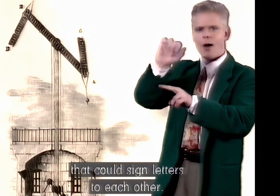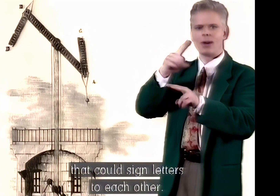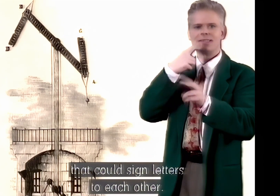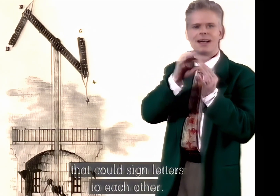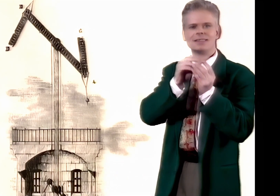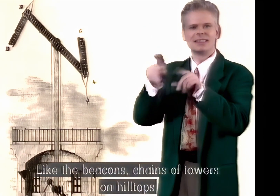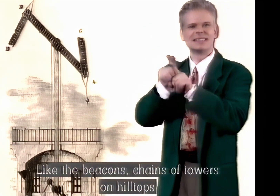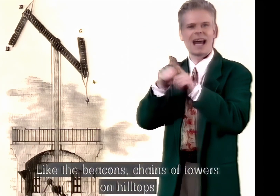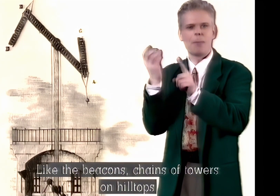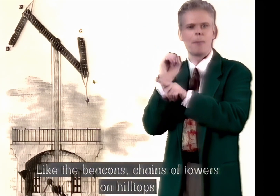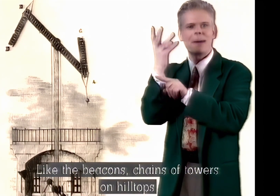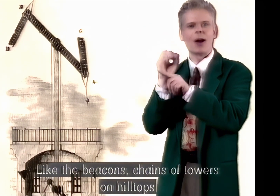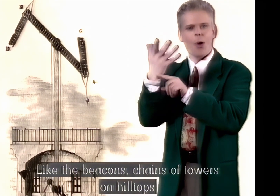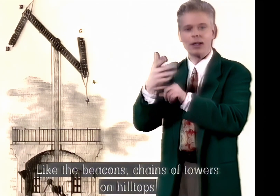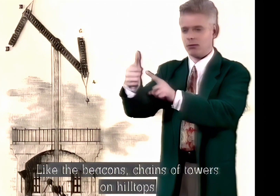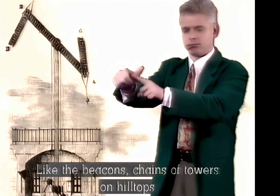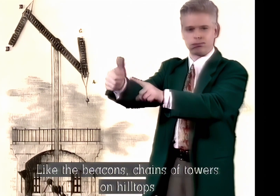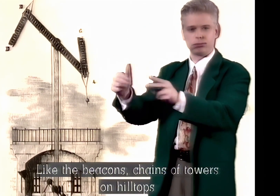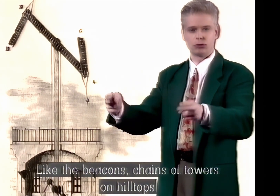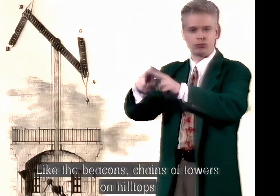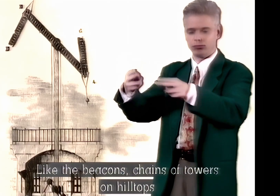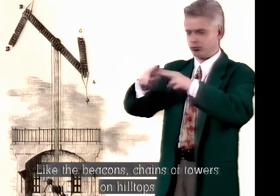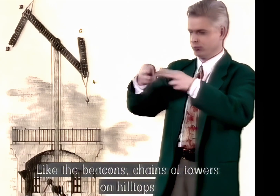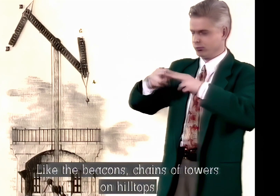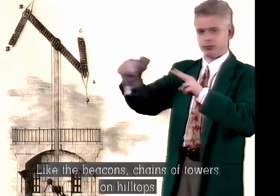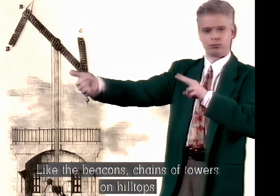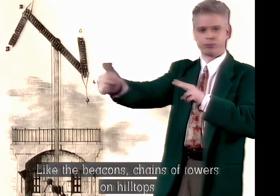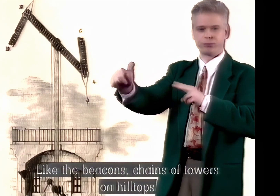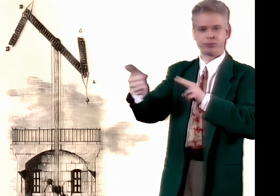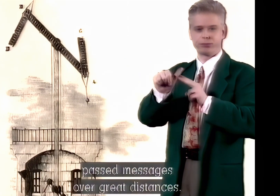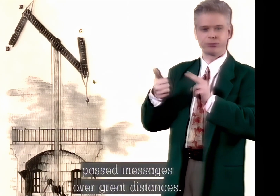the beacons, chains of towers on hilltops passed messages over great distances.